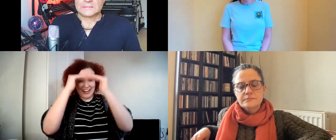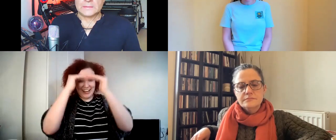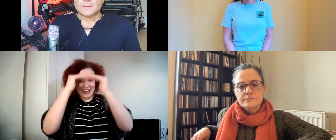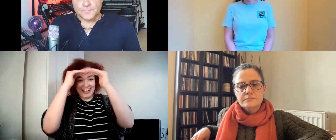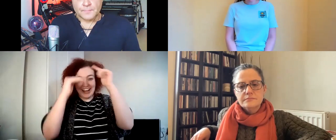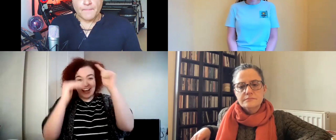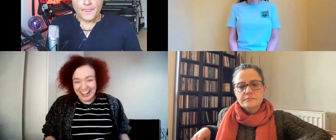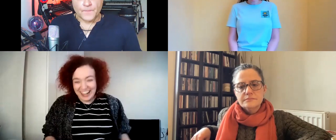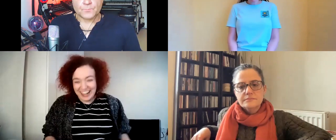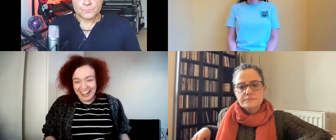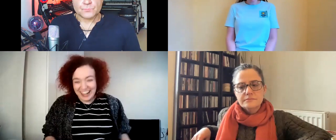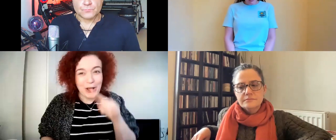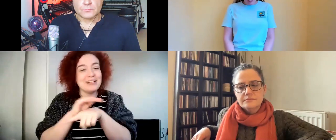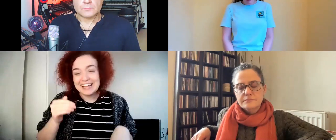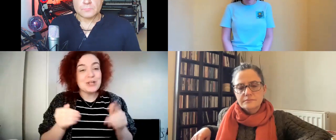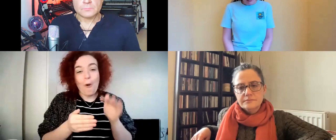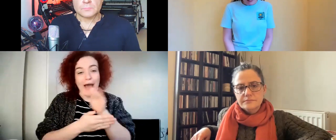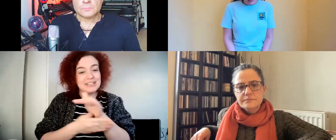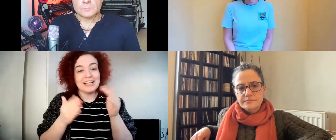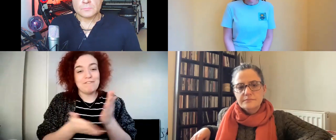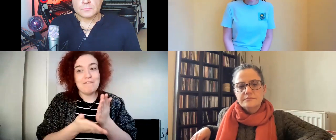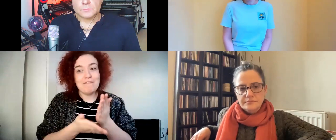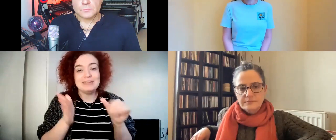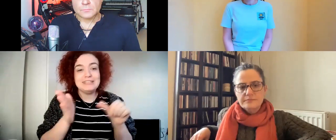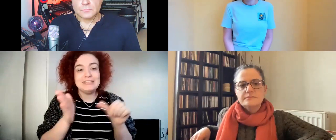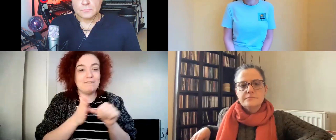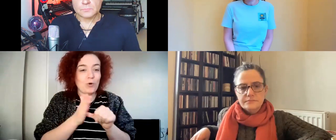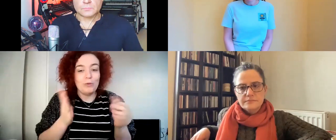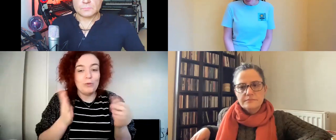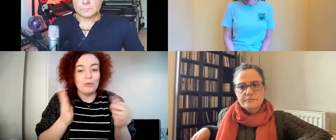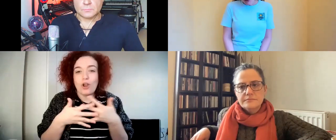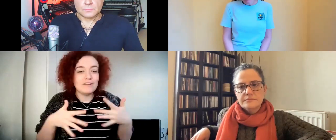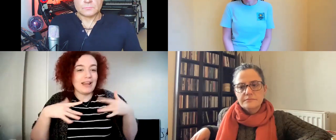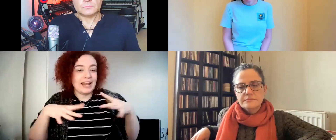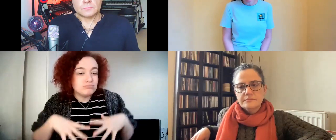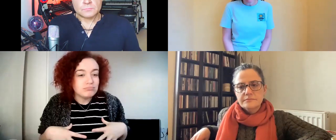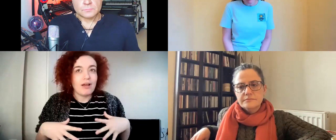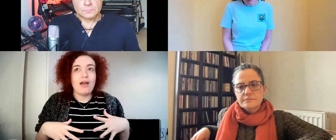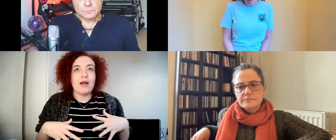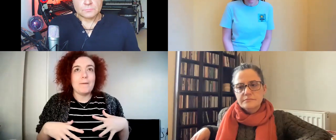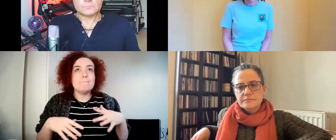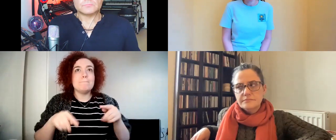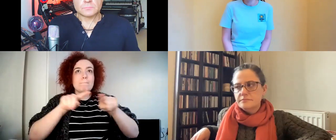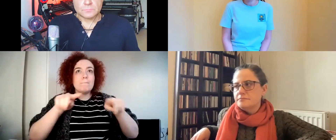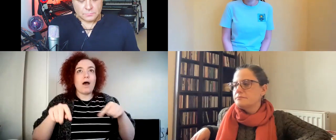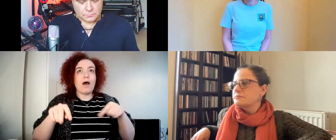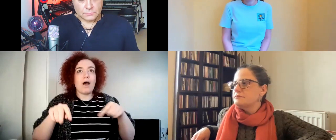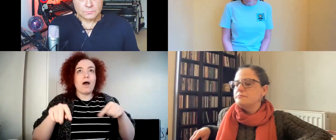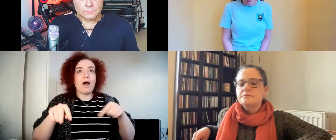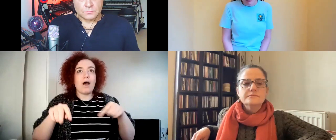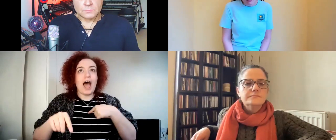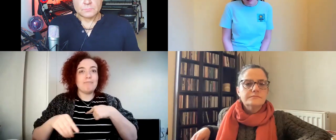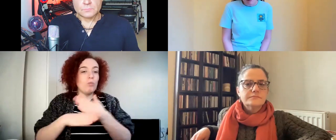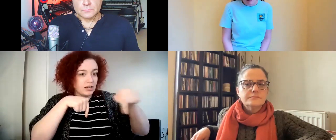flat. So I live on the third floor. That's a lot of stairs. So sometimes I can't get out much. It becomes very difficult. You end up feeling